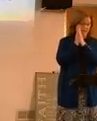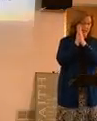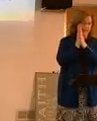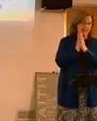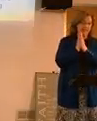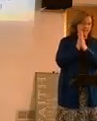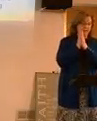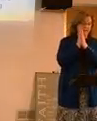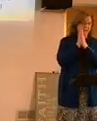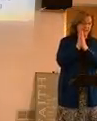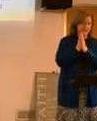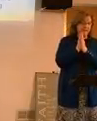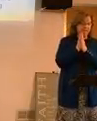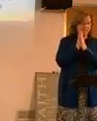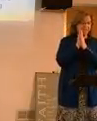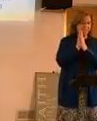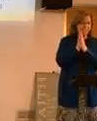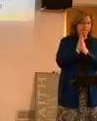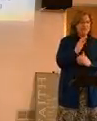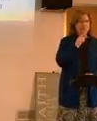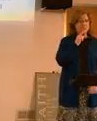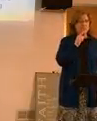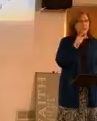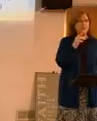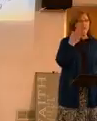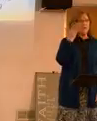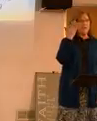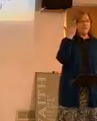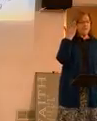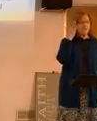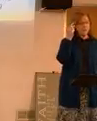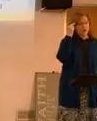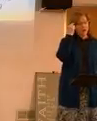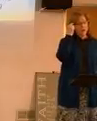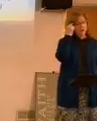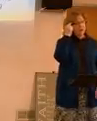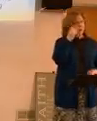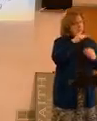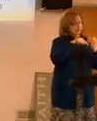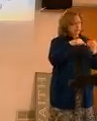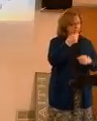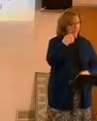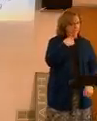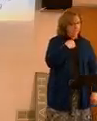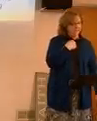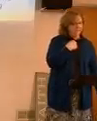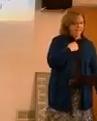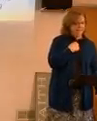Thank you.